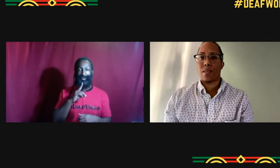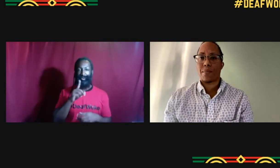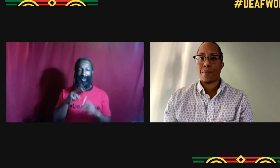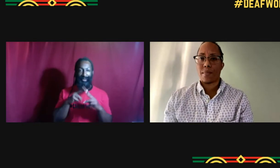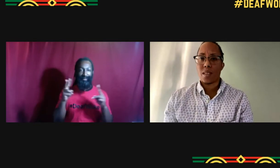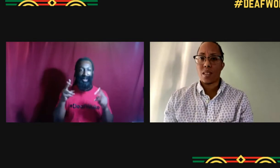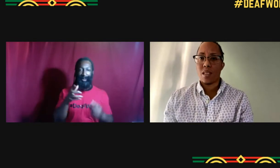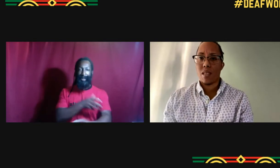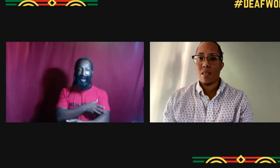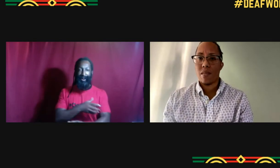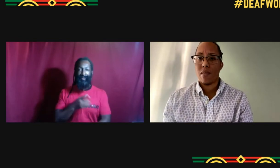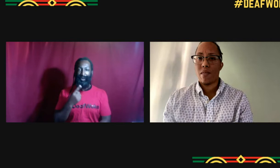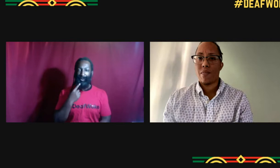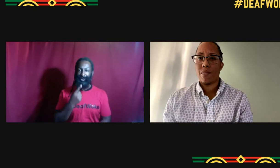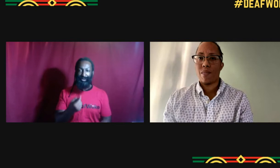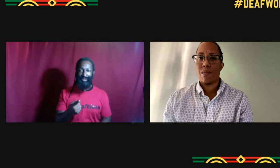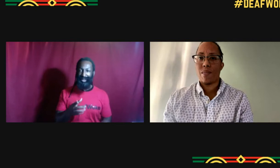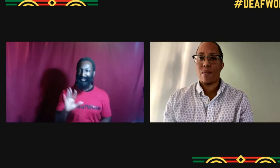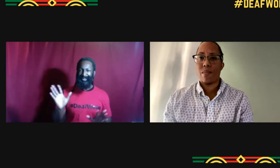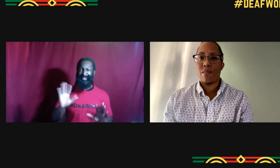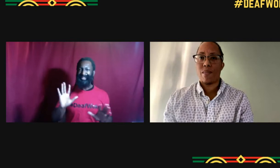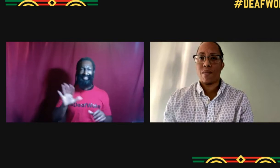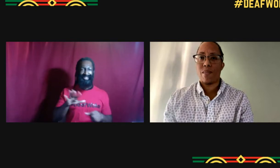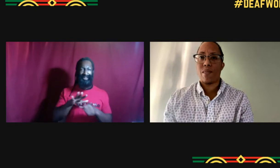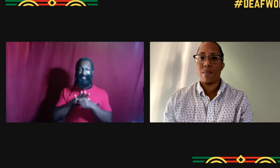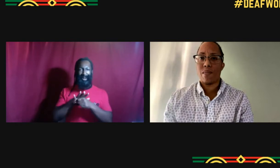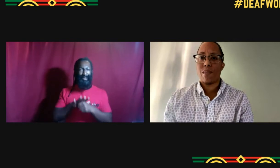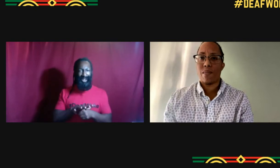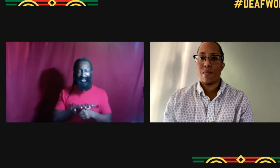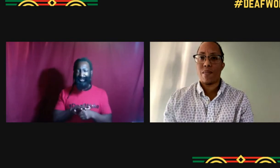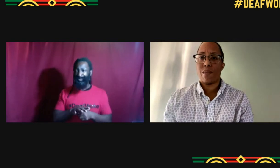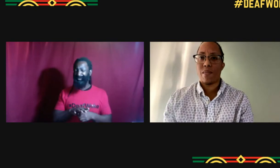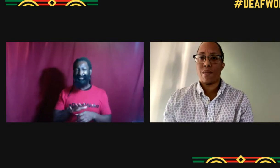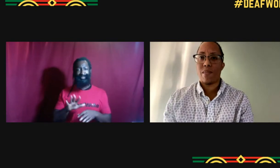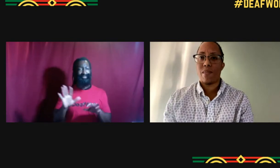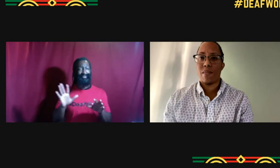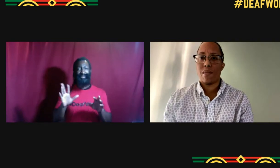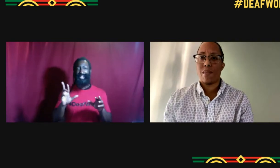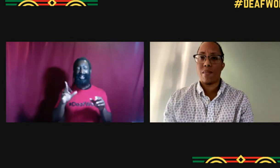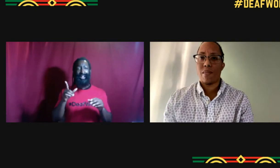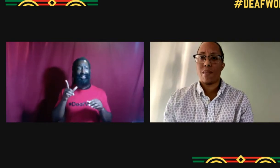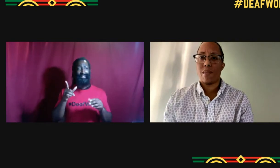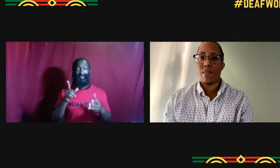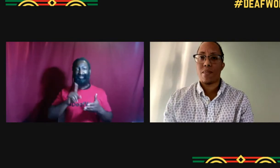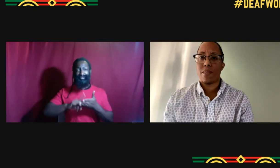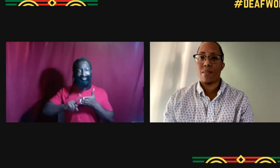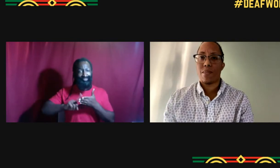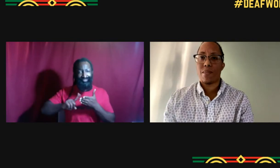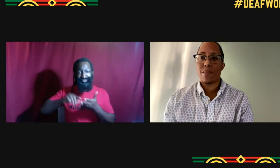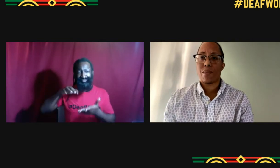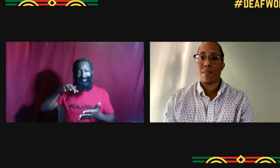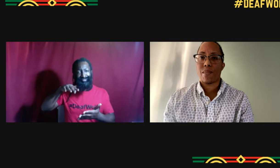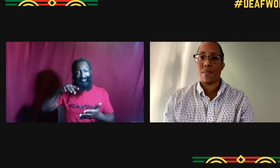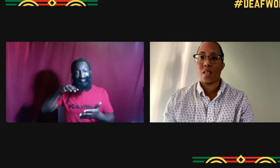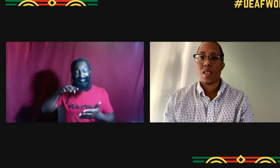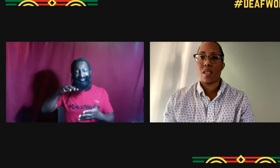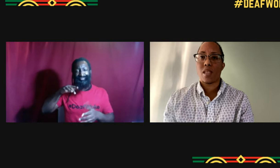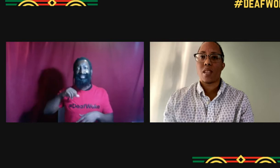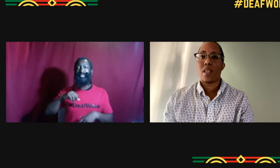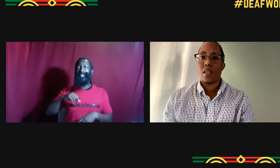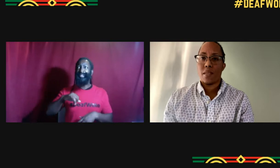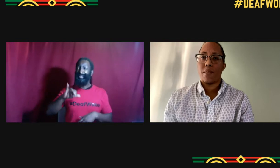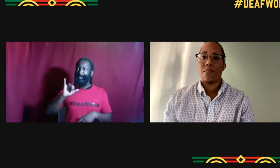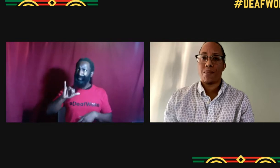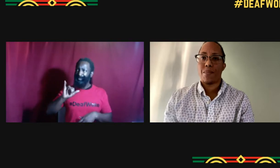I agree. 100%. That's very powerful what you said. Don't feel pressured. You know,